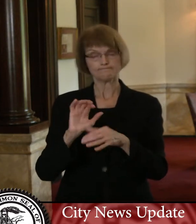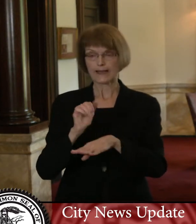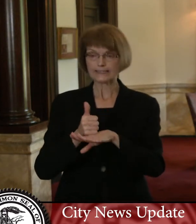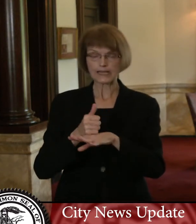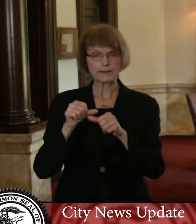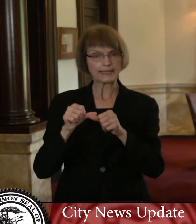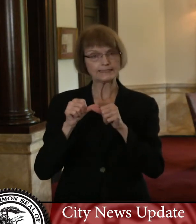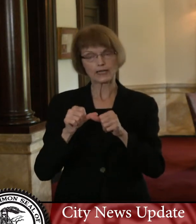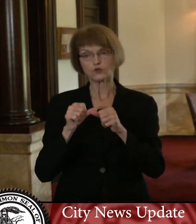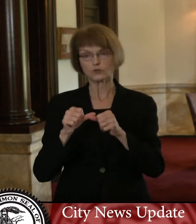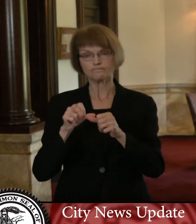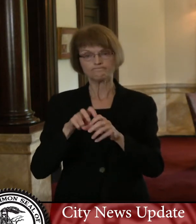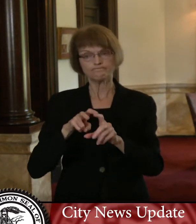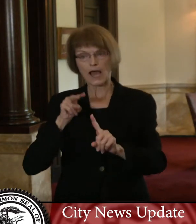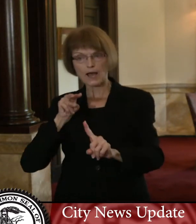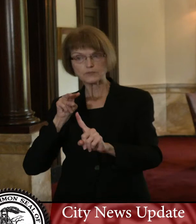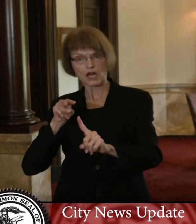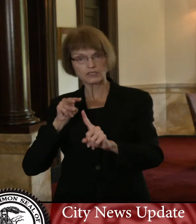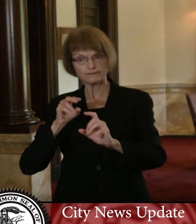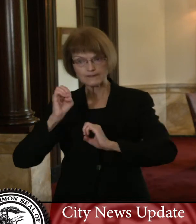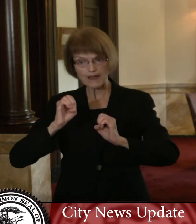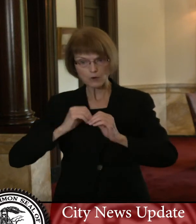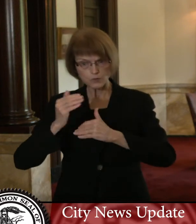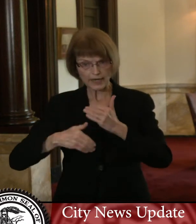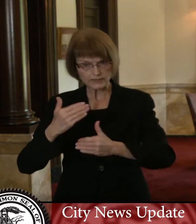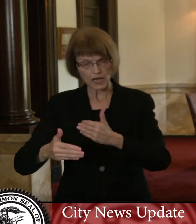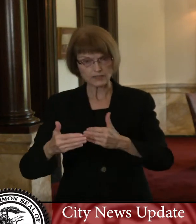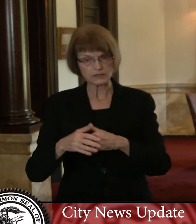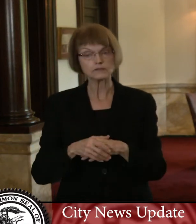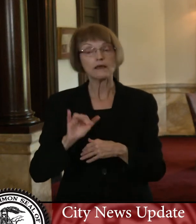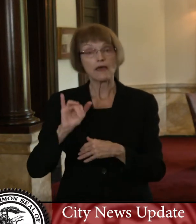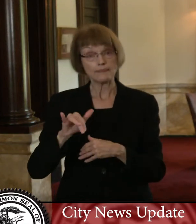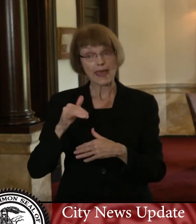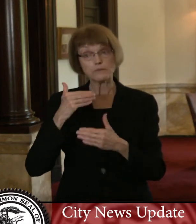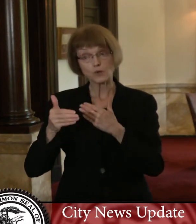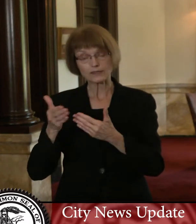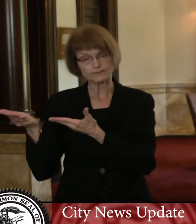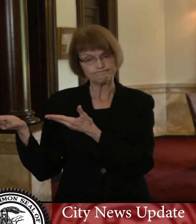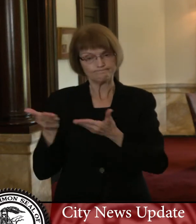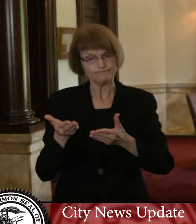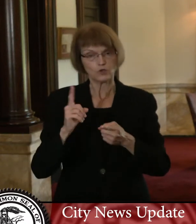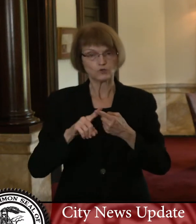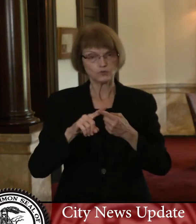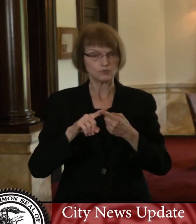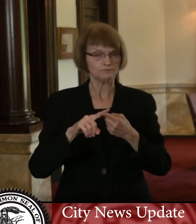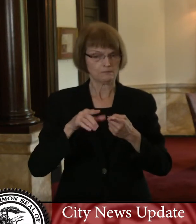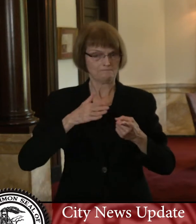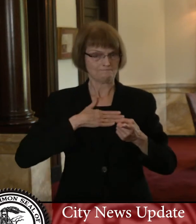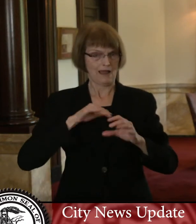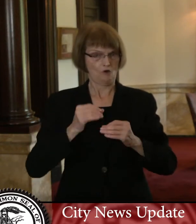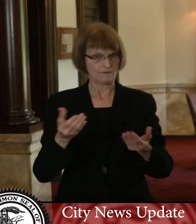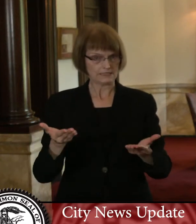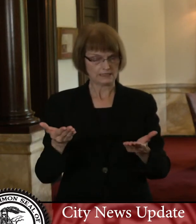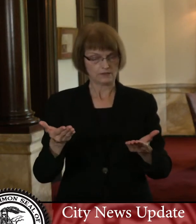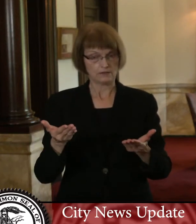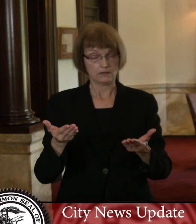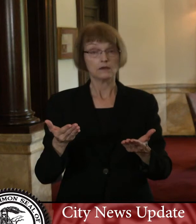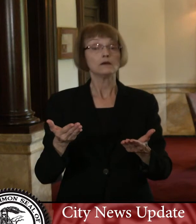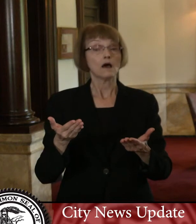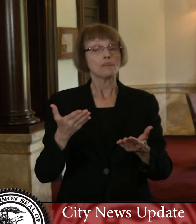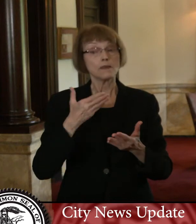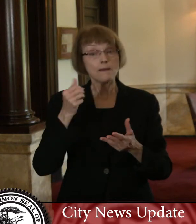and objective evaluation process. So we're going to bring that process hopefully over to the mayor's office. But I think the biggest